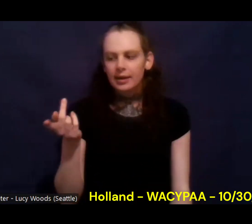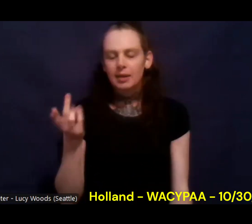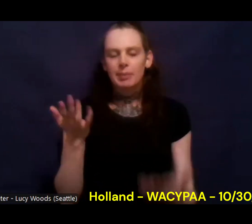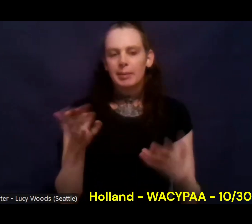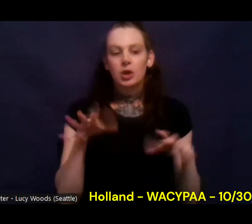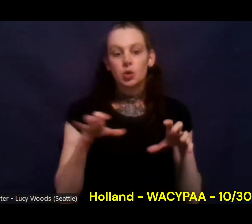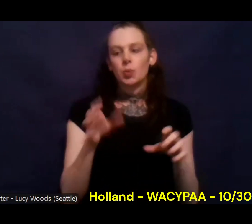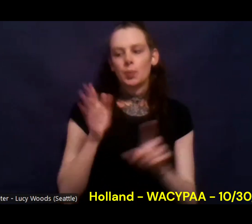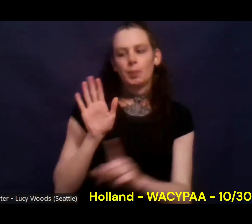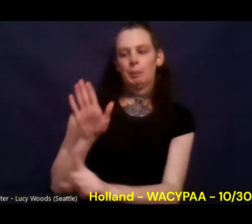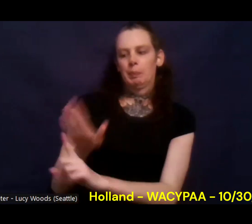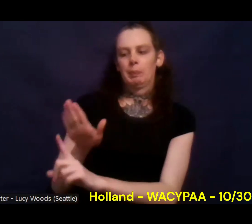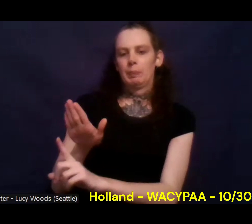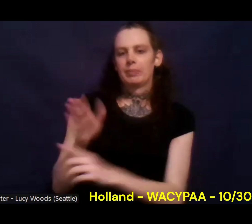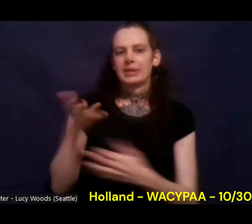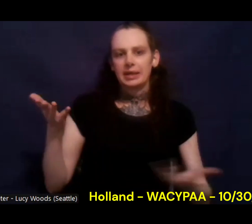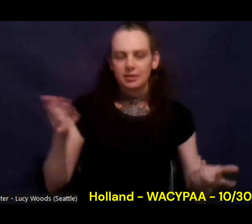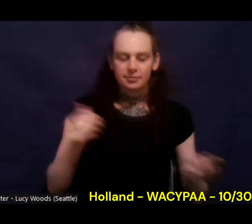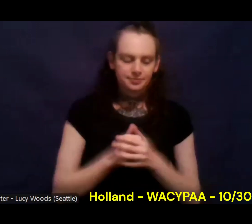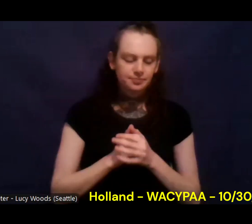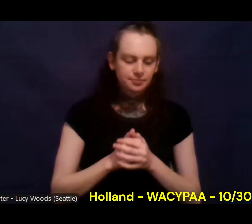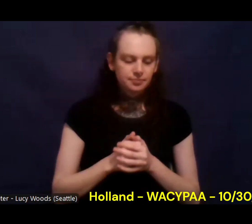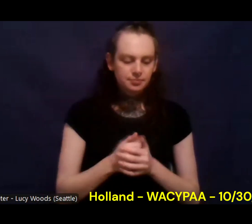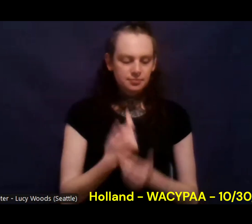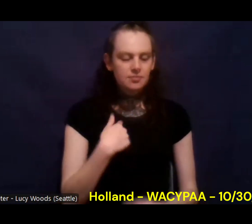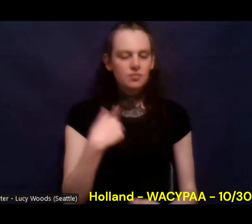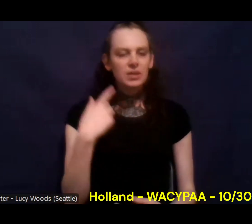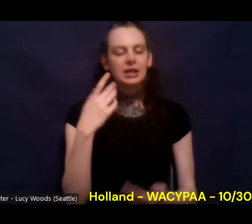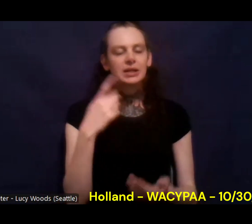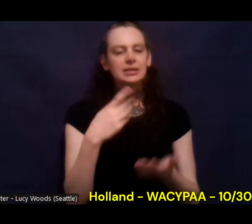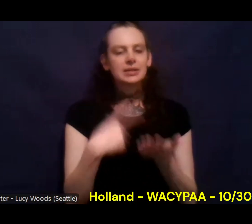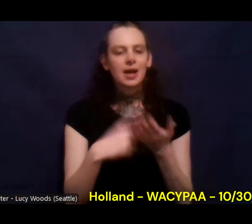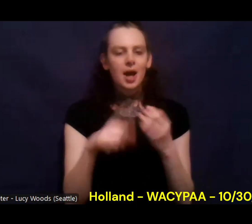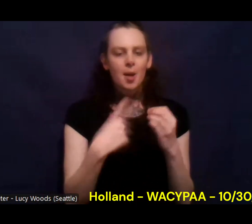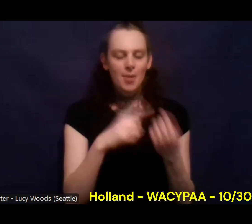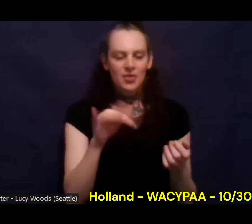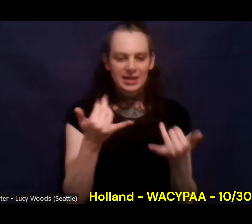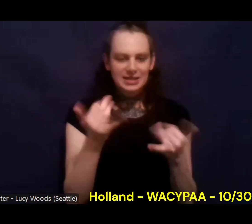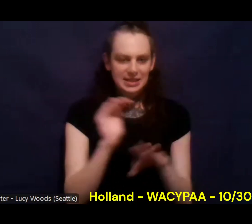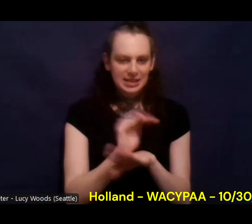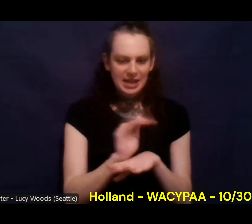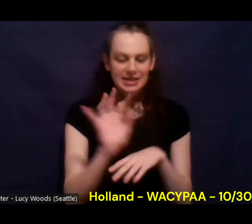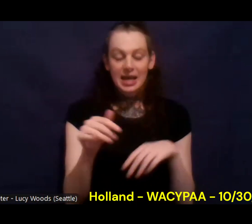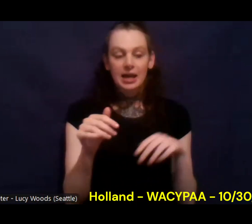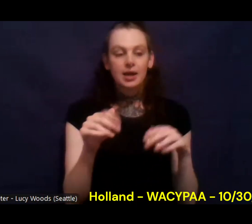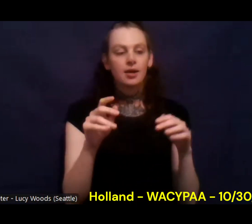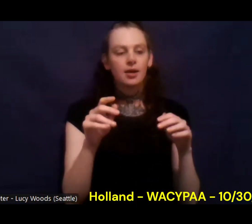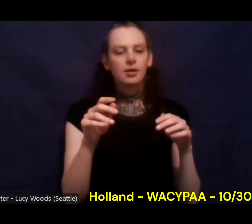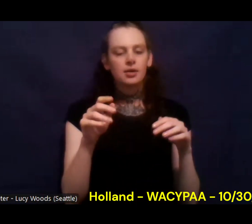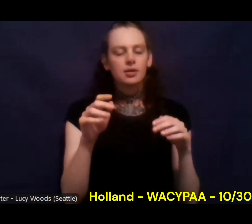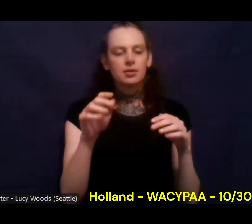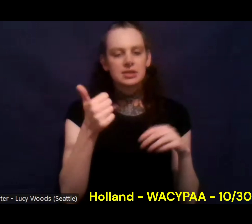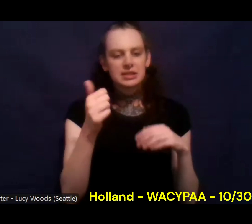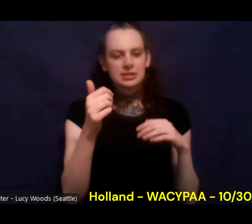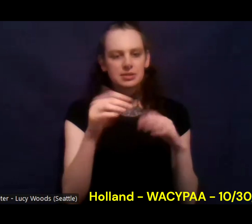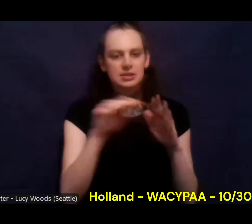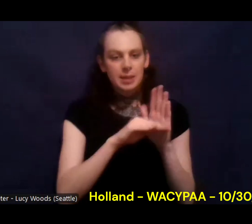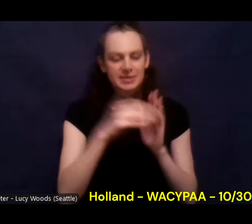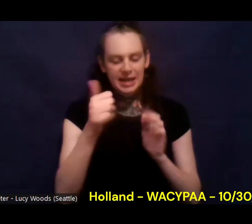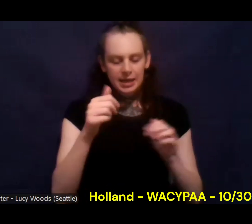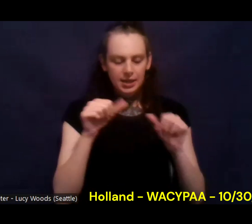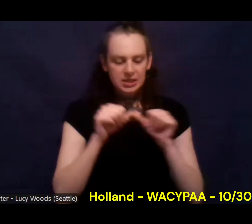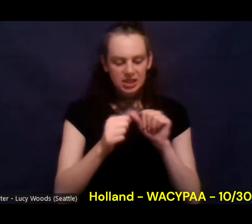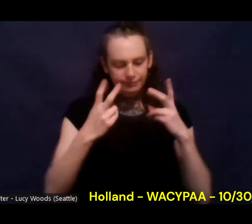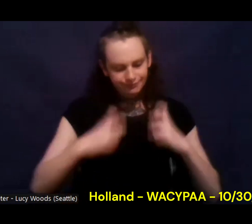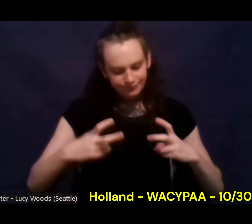thing. And that's what like when I was talking about that tonight, like that's what continuing to take personal inventory means to me is that I'm constantly and admitting